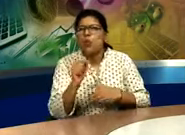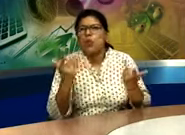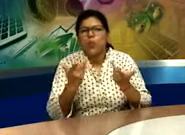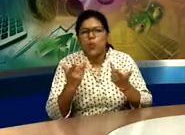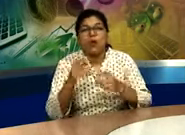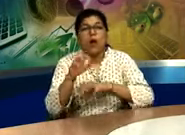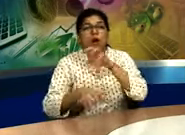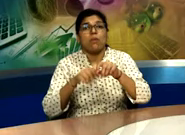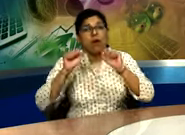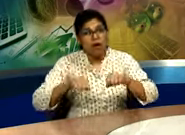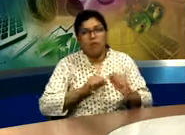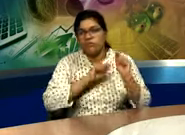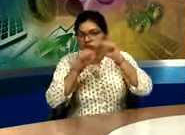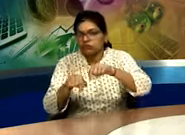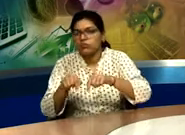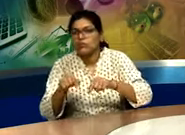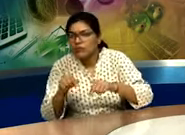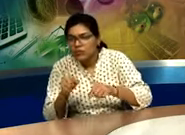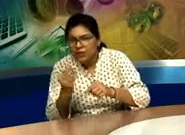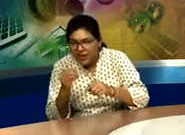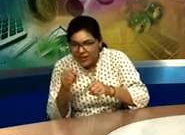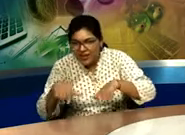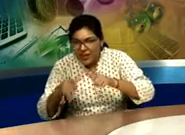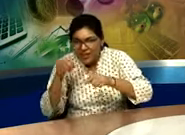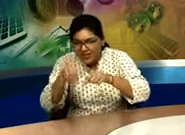and also she put up a thorny bushes around